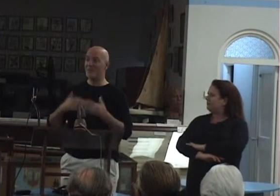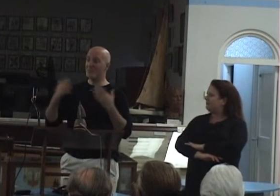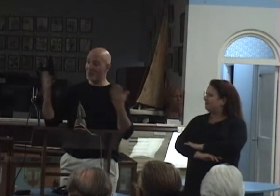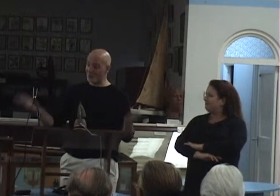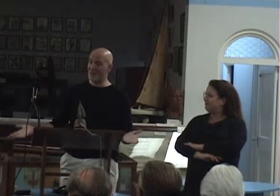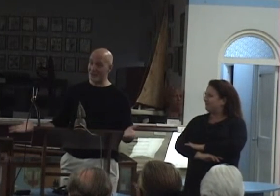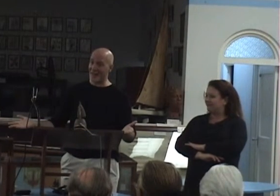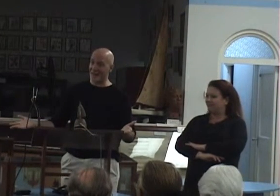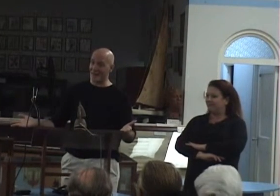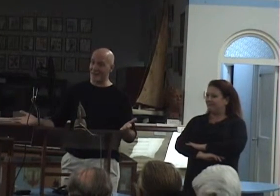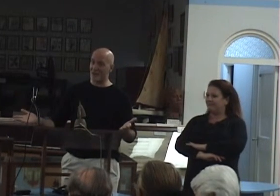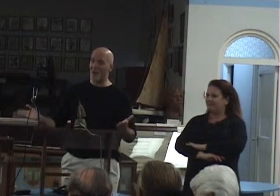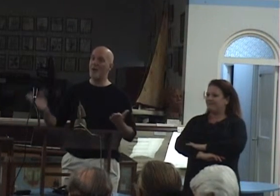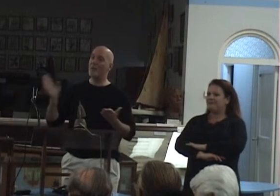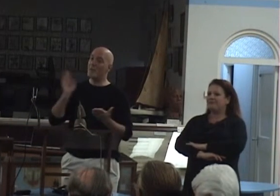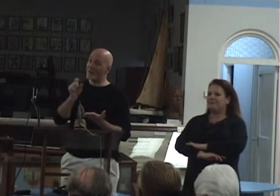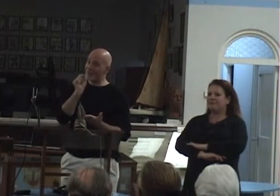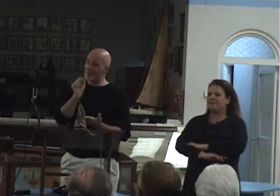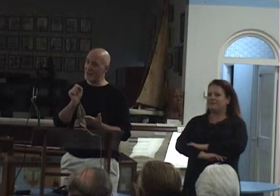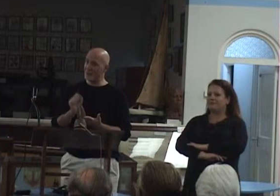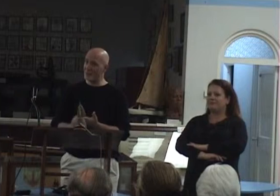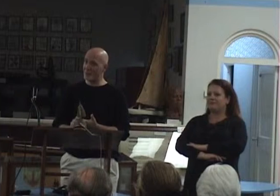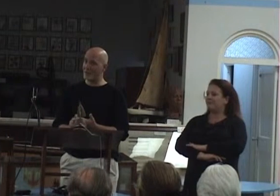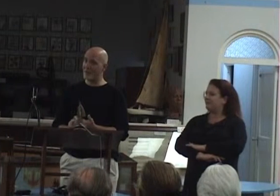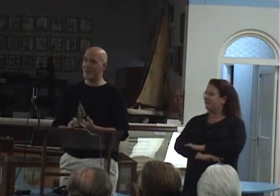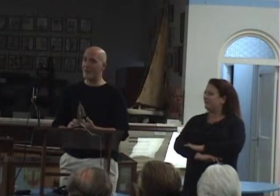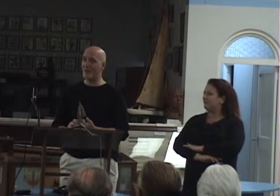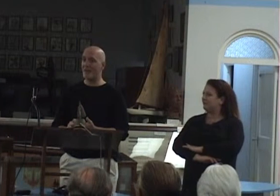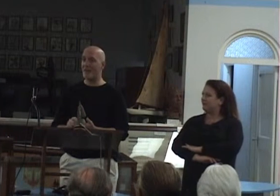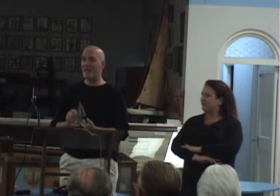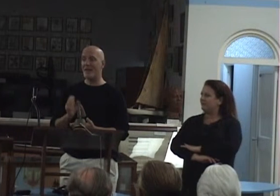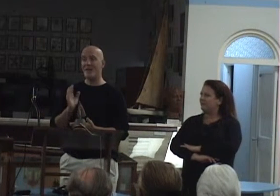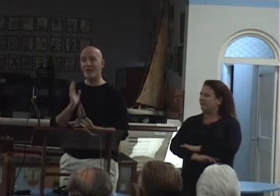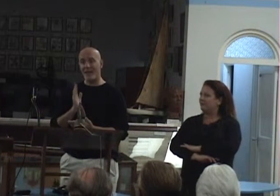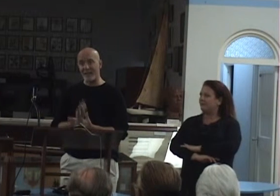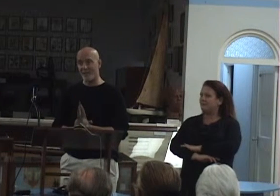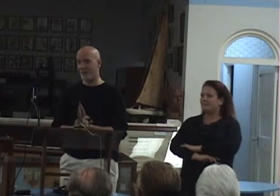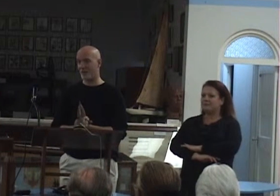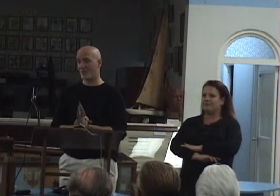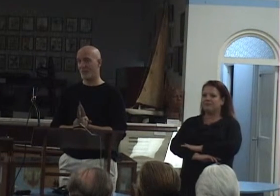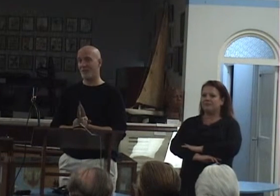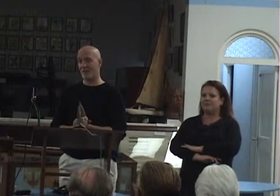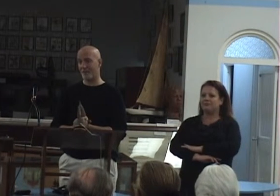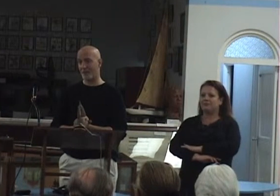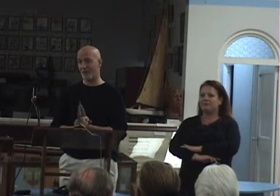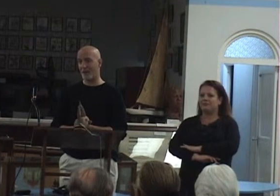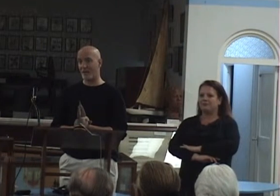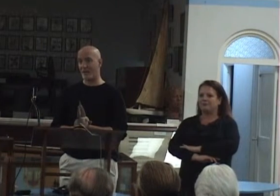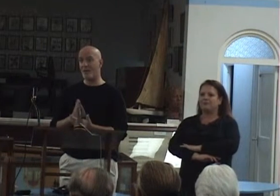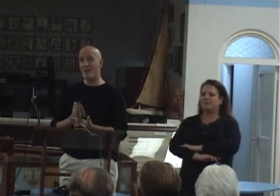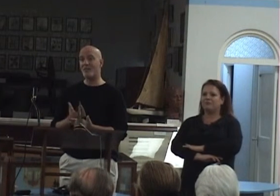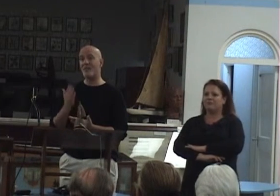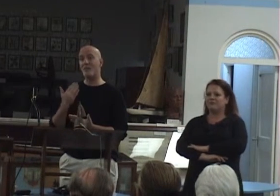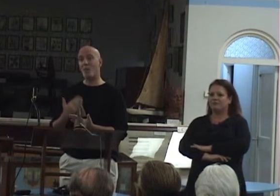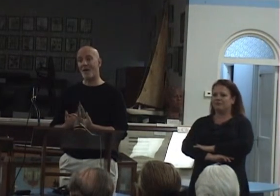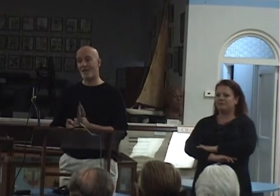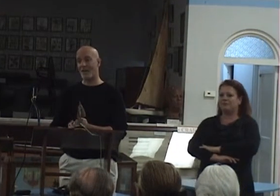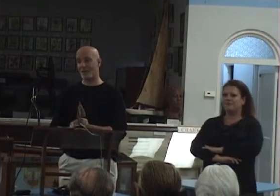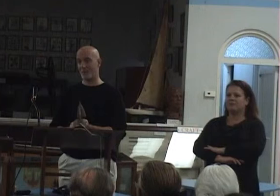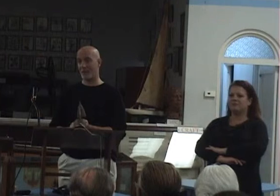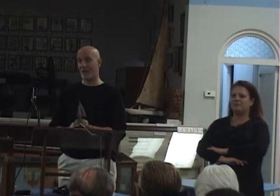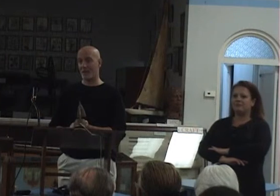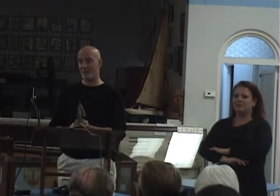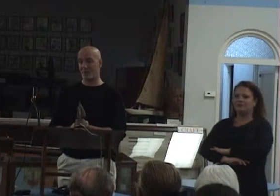occupying most of the islands. But the thing you have to be really careful of is land grants are given left and right. The question is